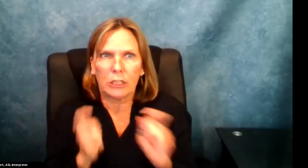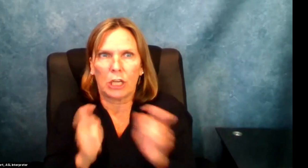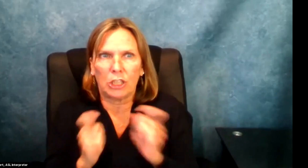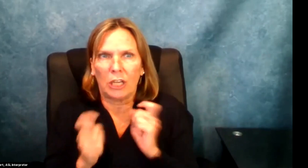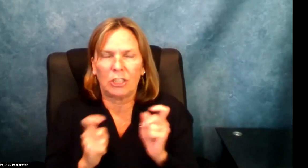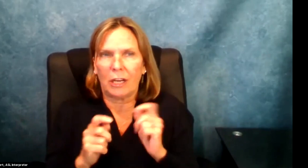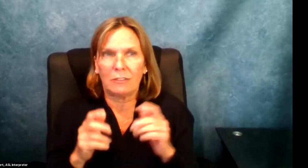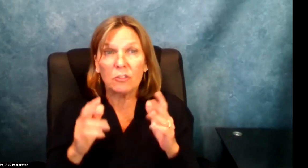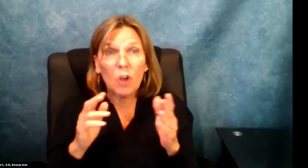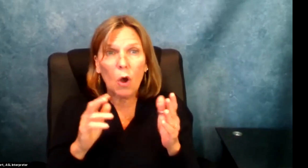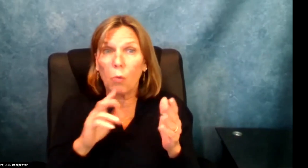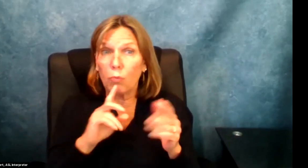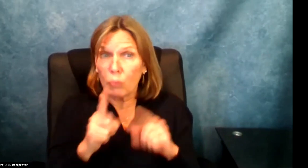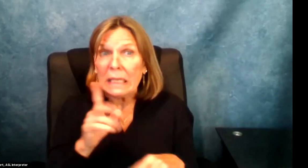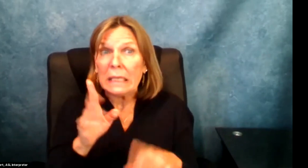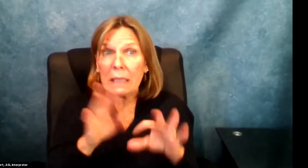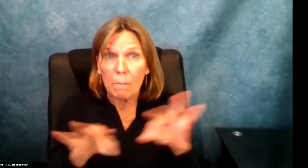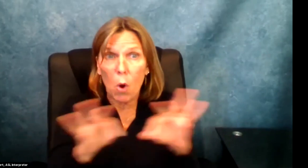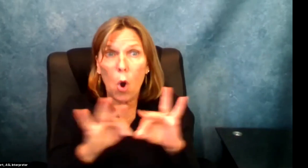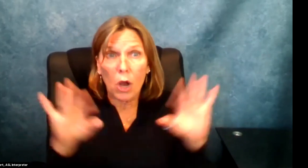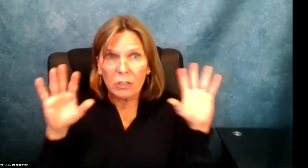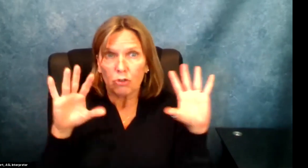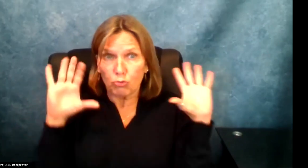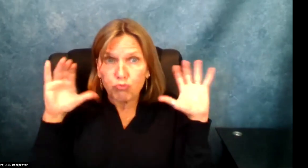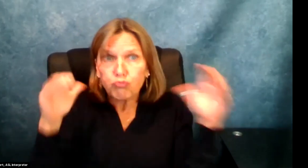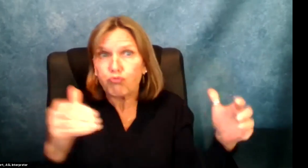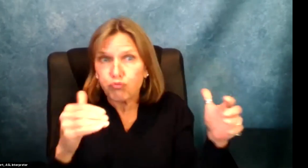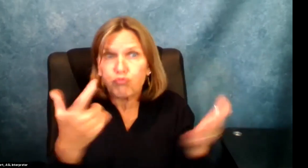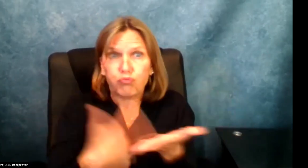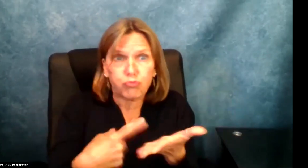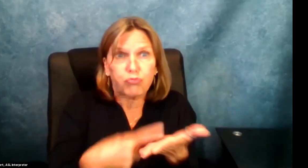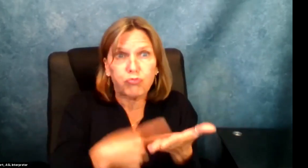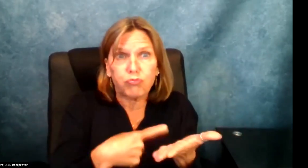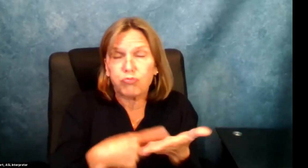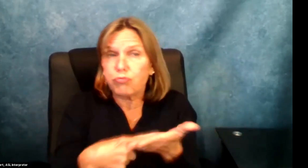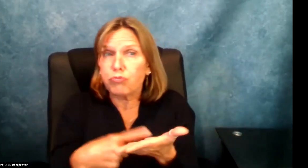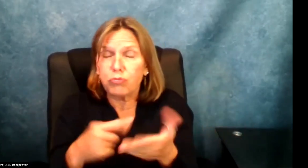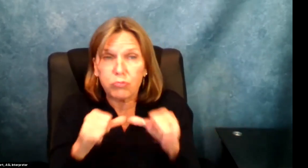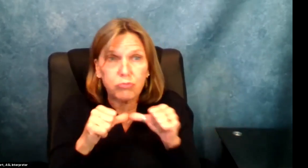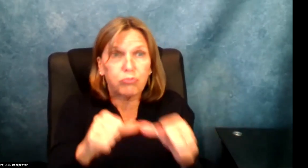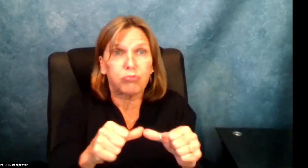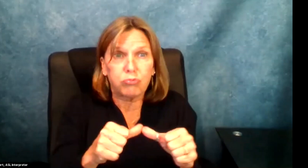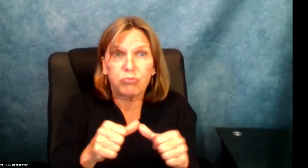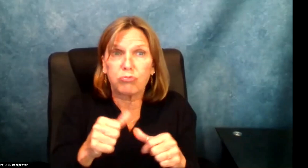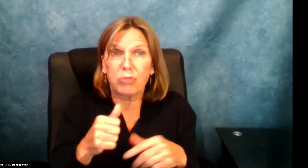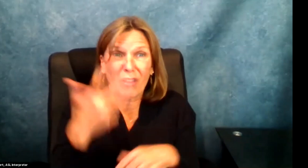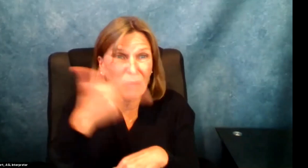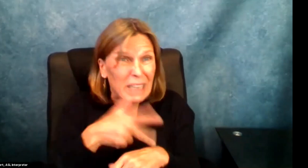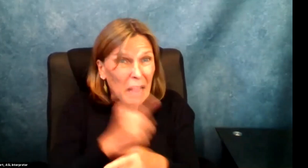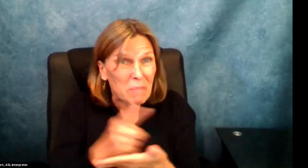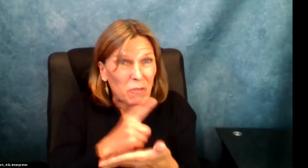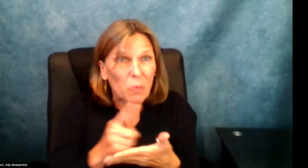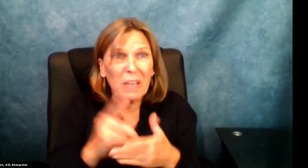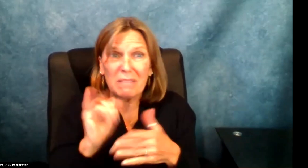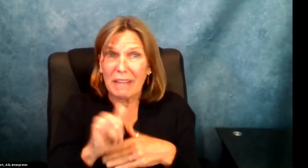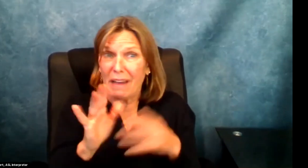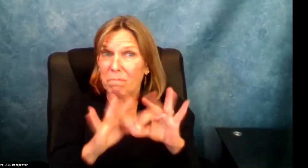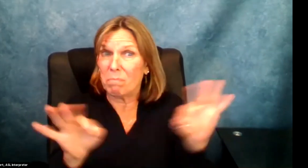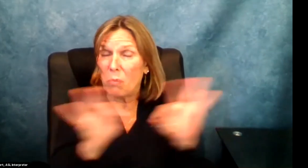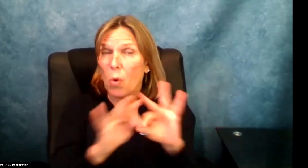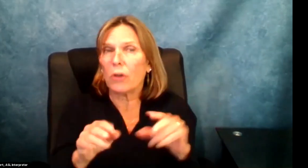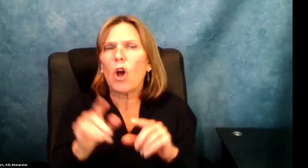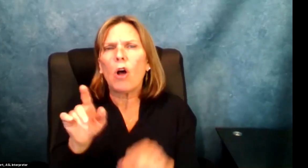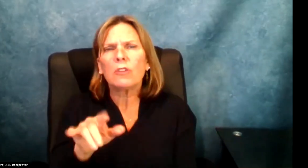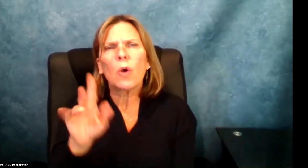a group of really talented people together has been invaluable. I also wanted to point out that Dr. Kim Johnson,